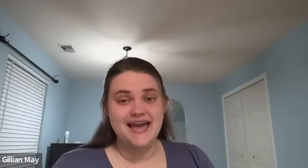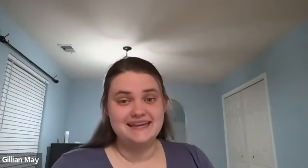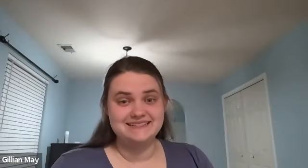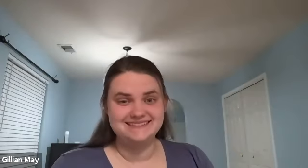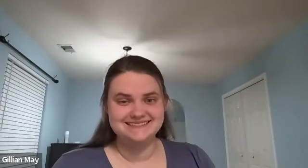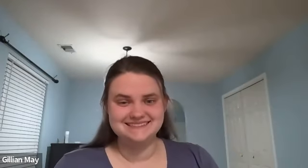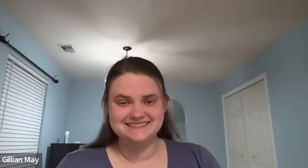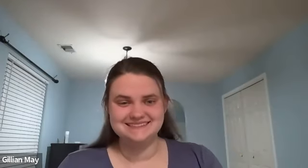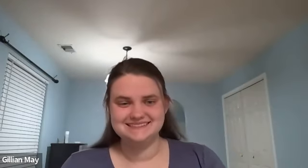Dad.